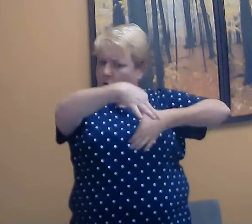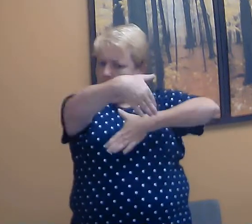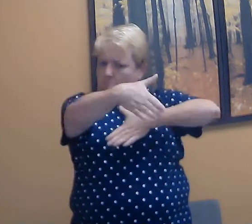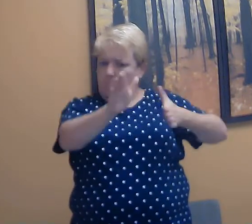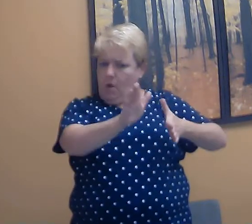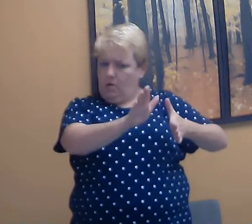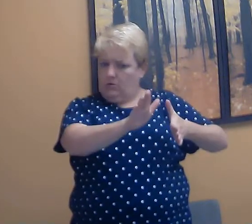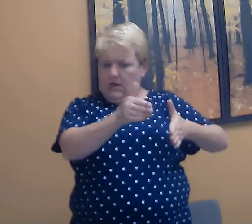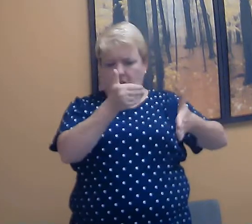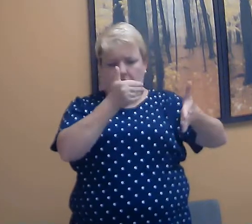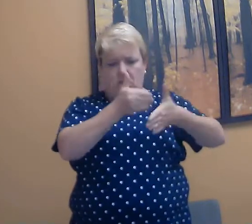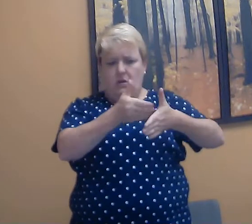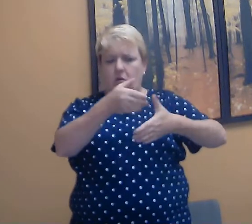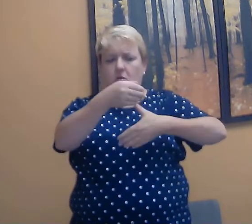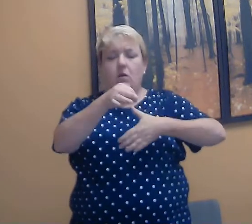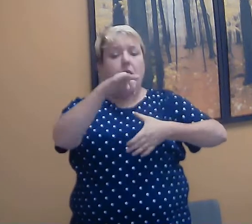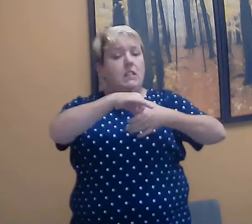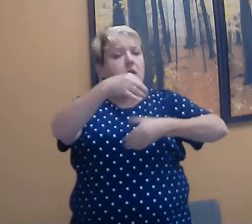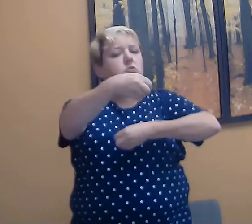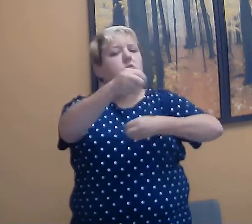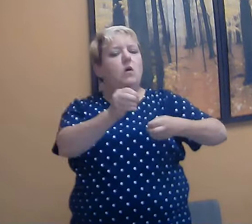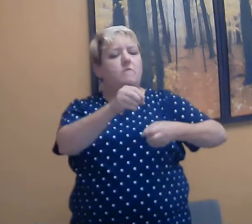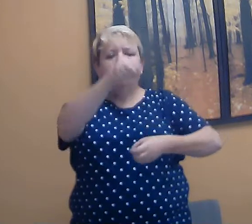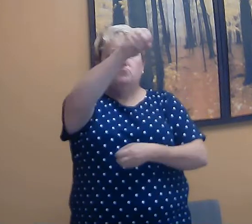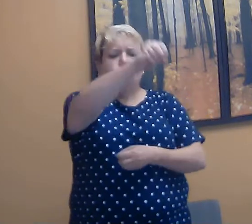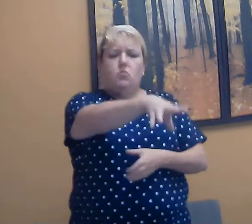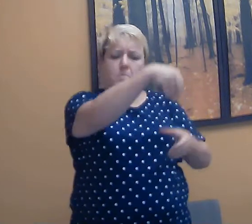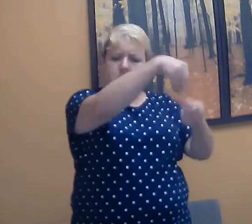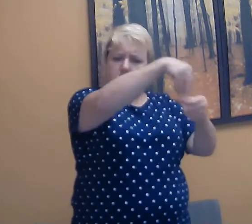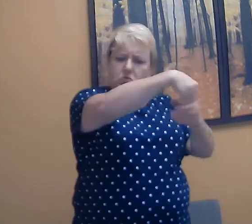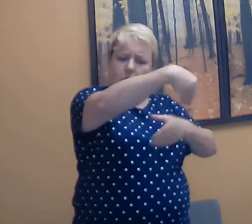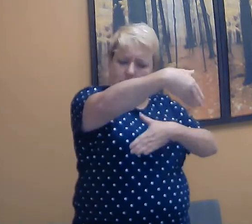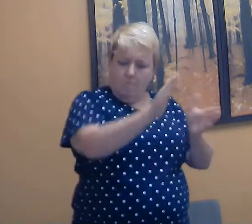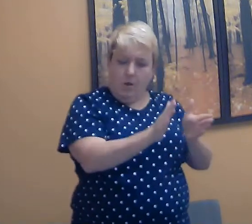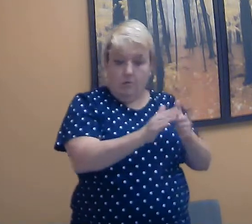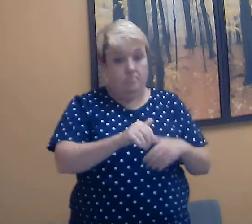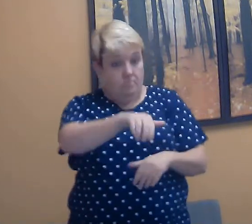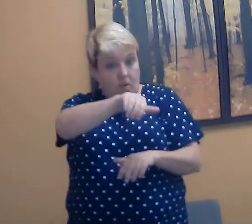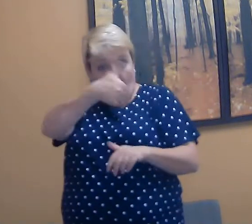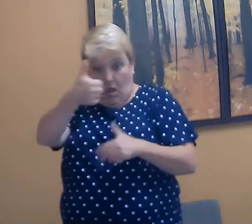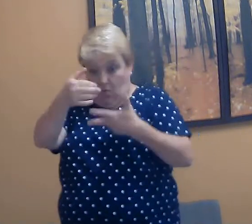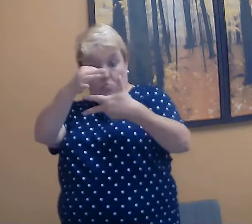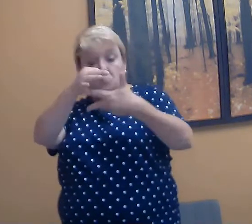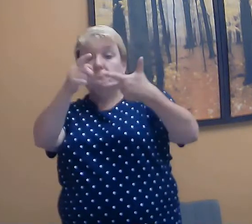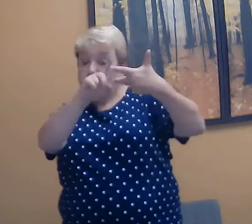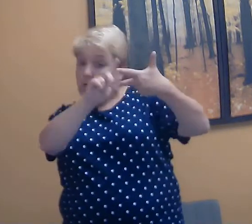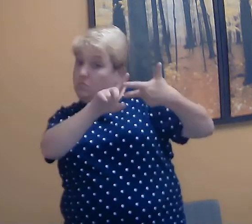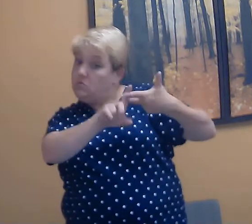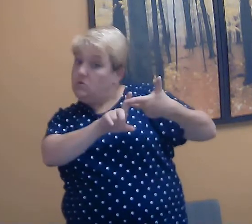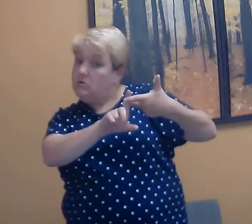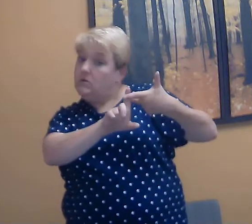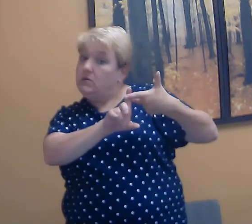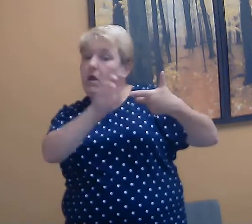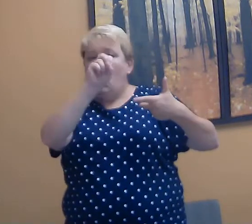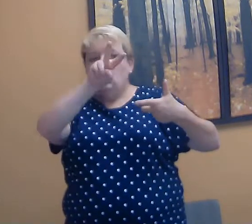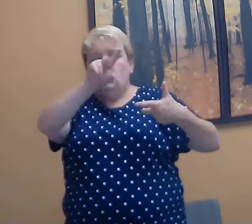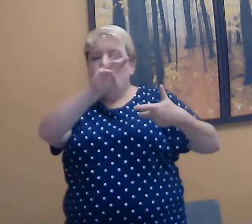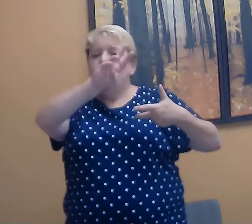Elections office. Secondly, you can vote early in person starting October 6th at your local Board of Elections office